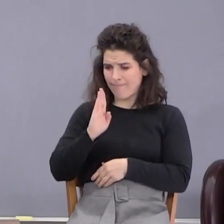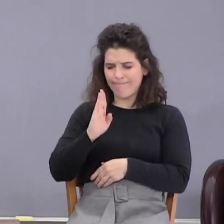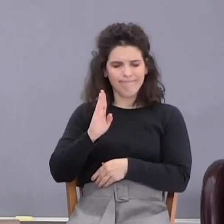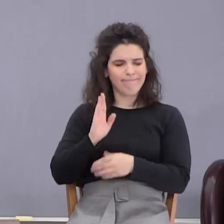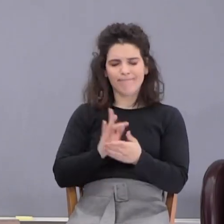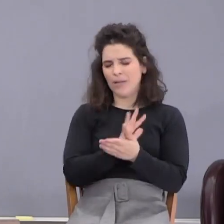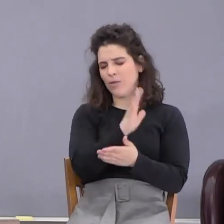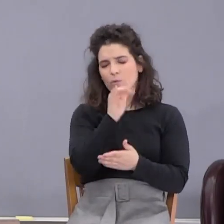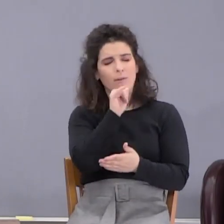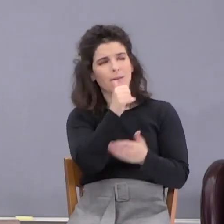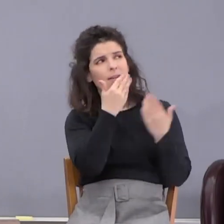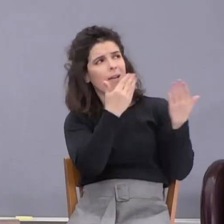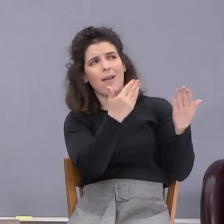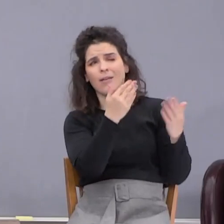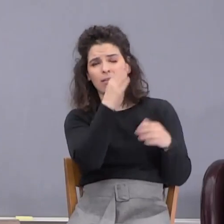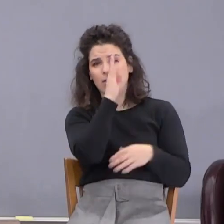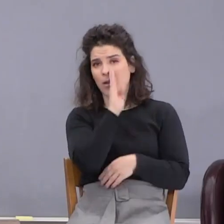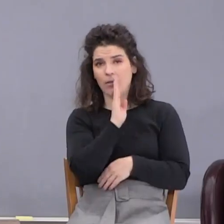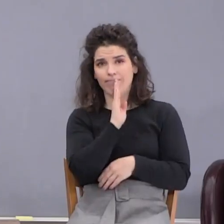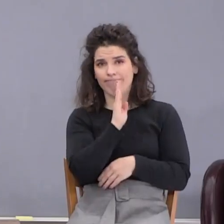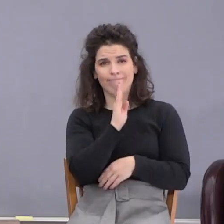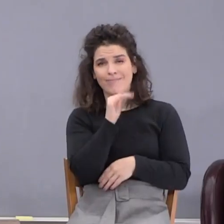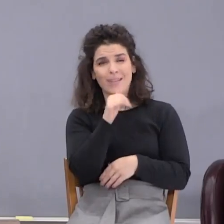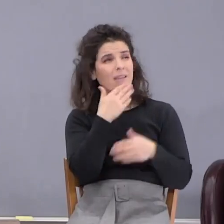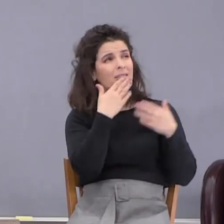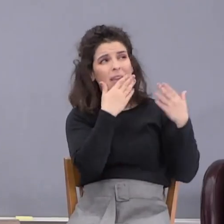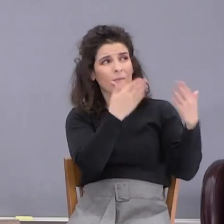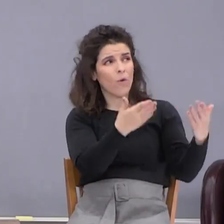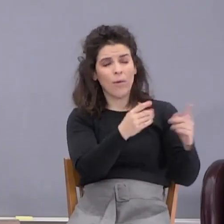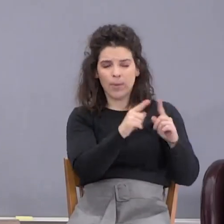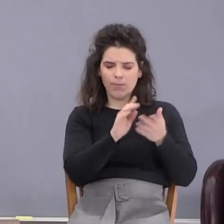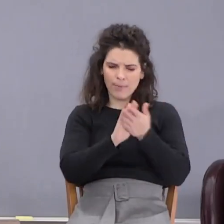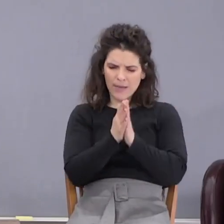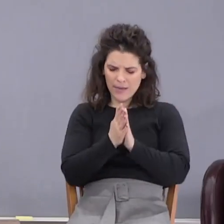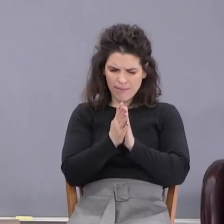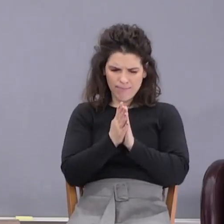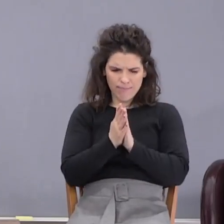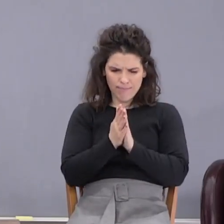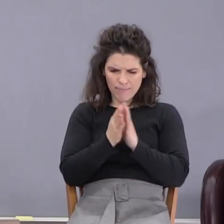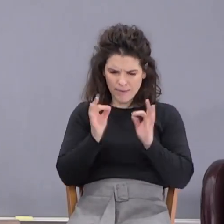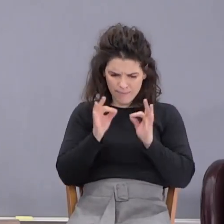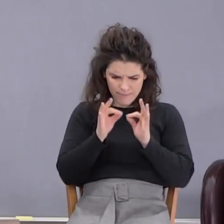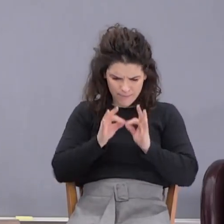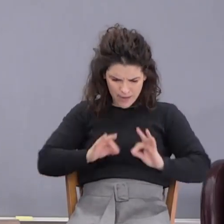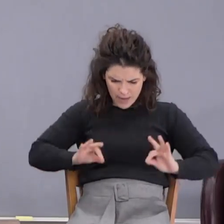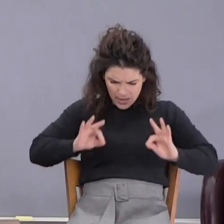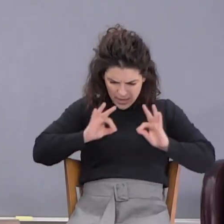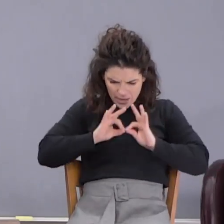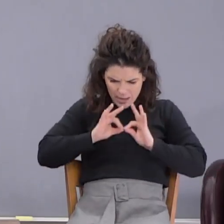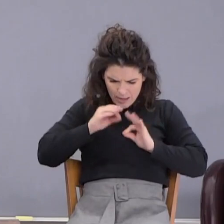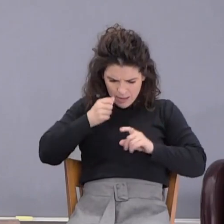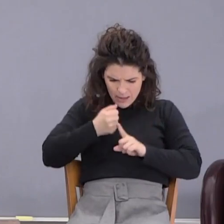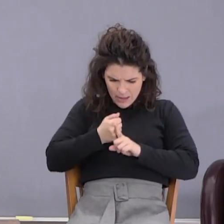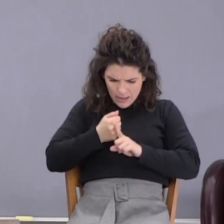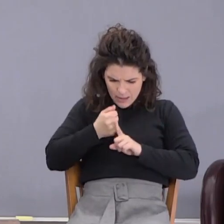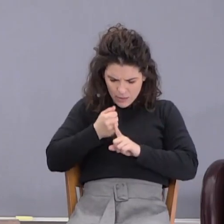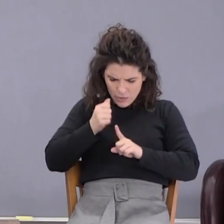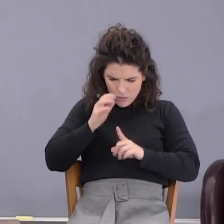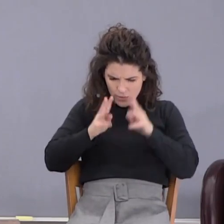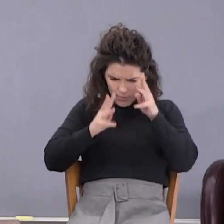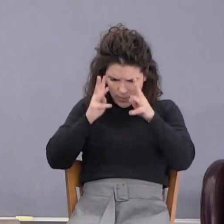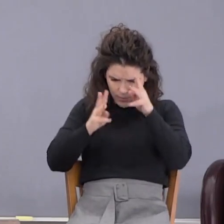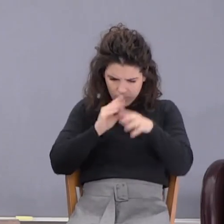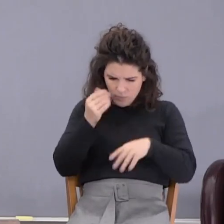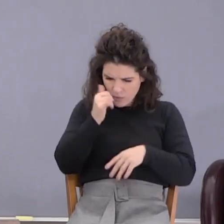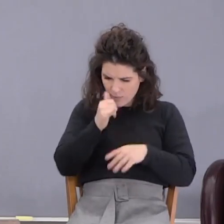him not as God, neither were thankful, but became vain in their imaginations, and their foolish